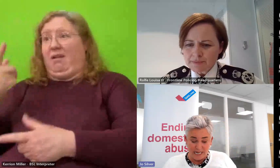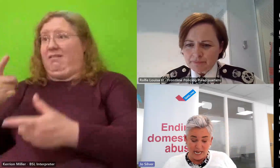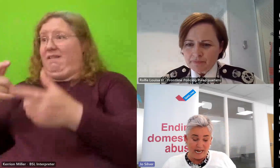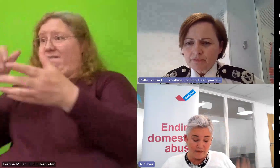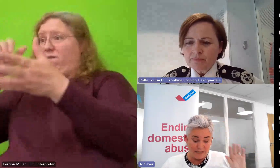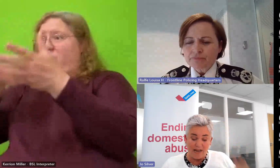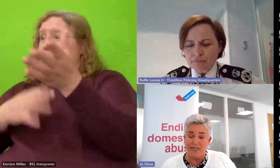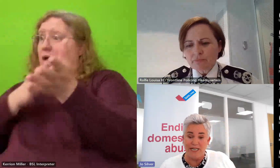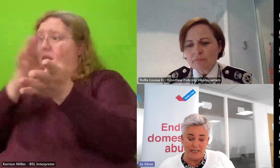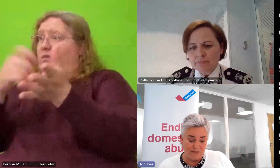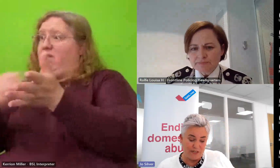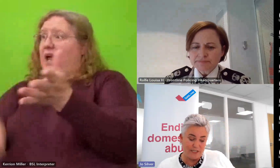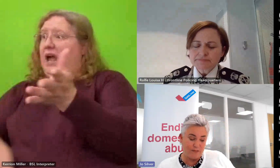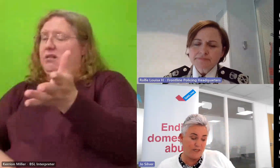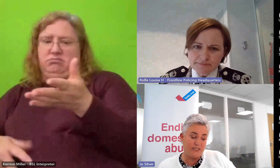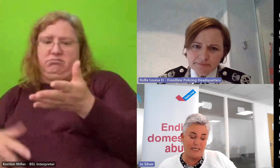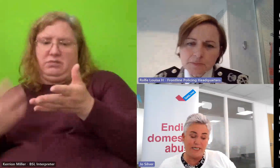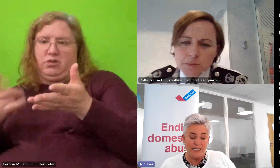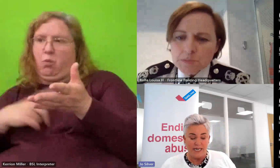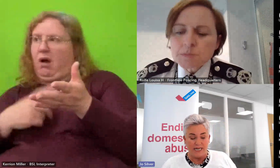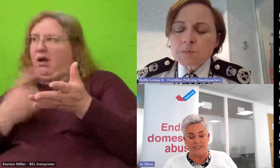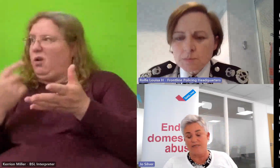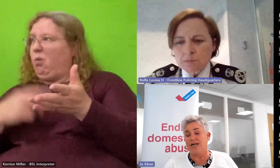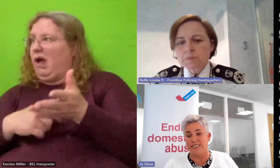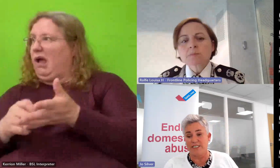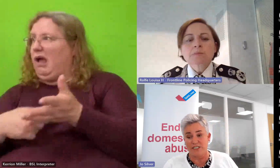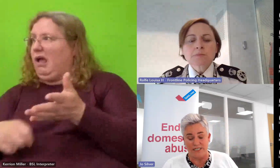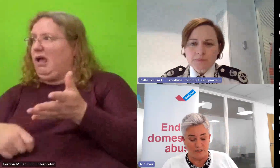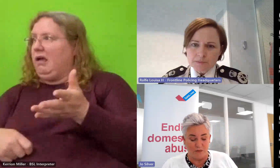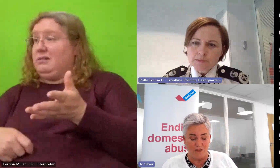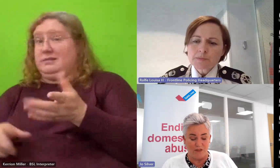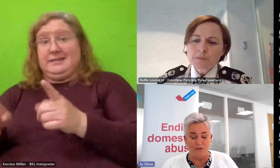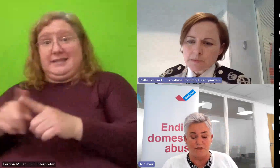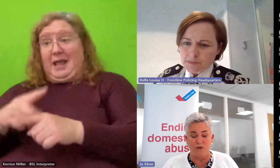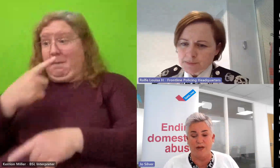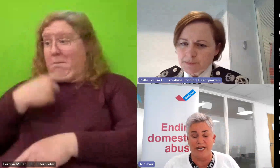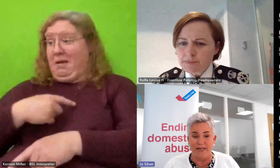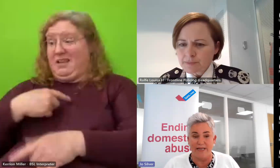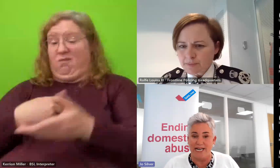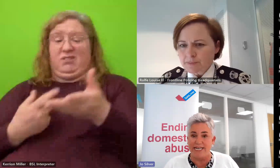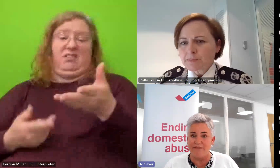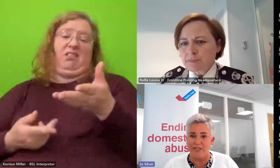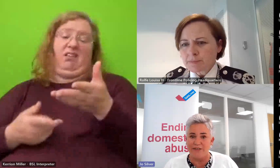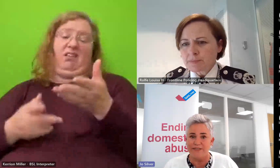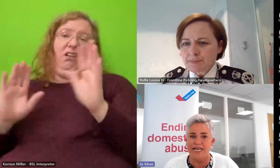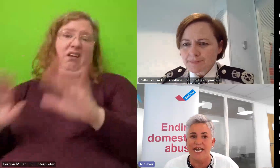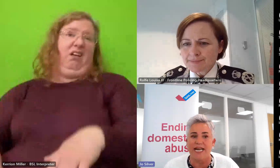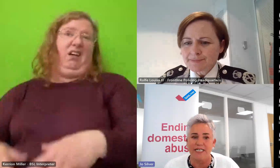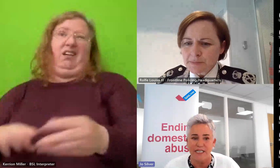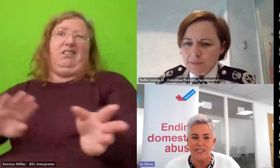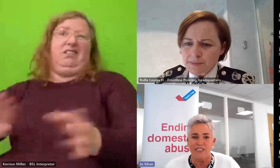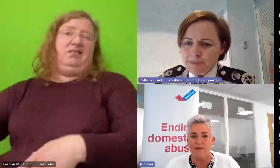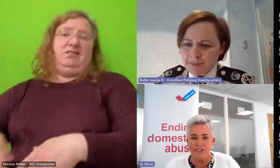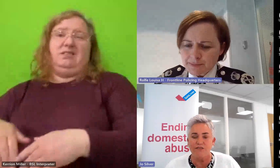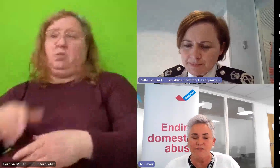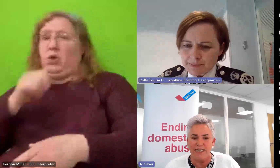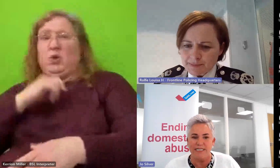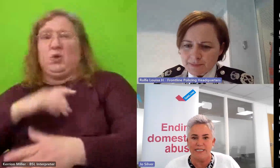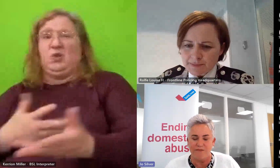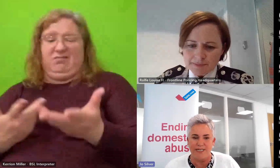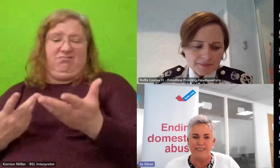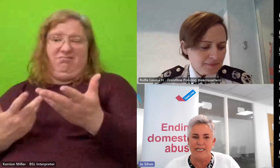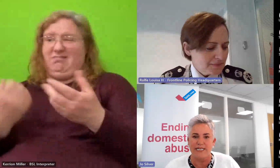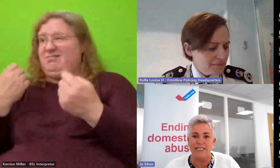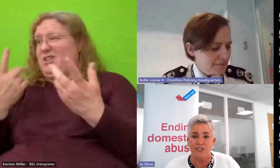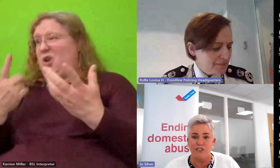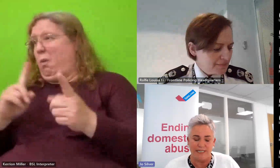it does. I am definitely the first person as a practitioner to put that form quickly away and never use it again. So I do